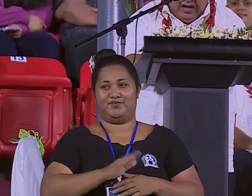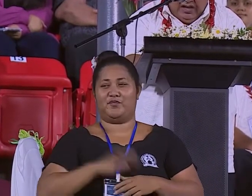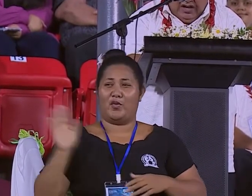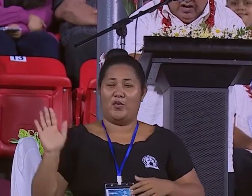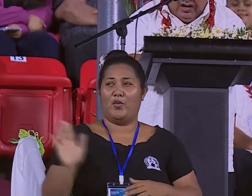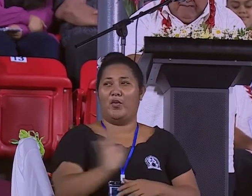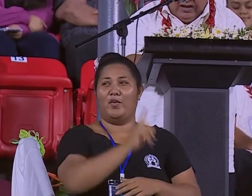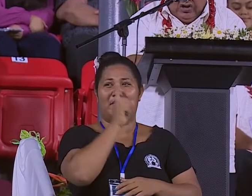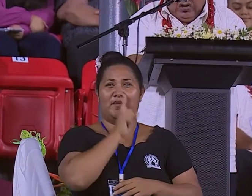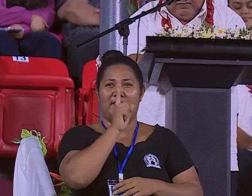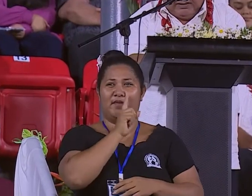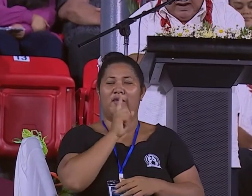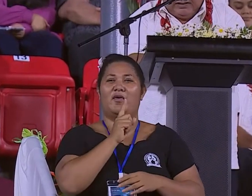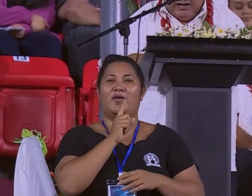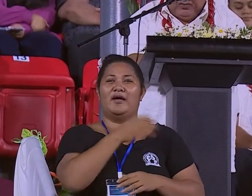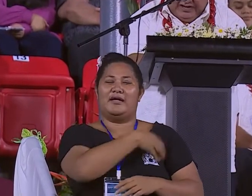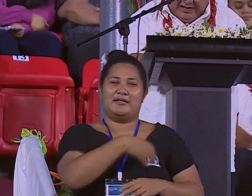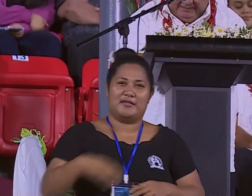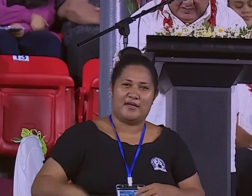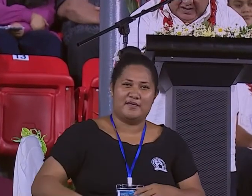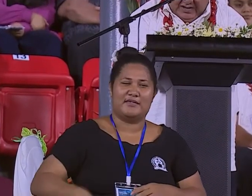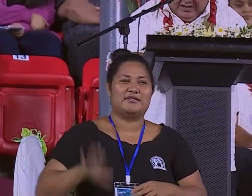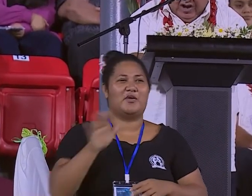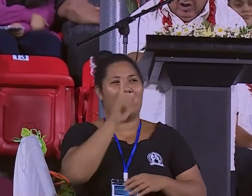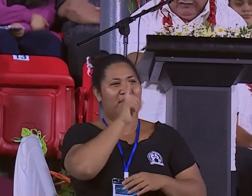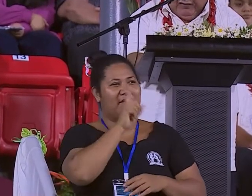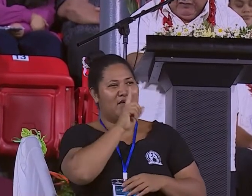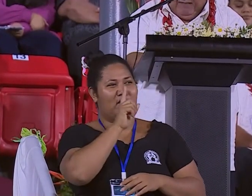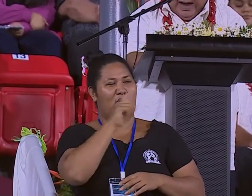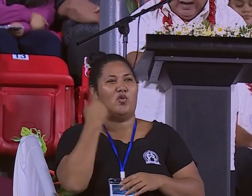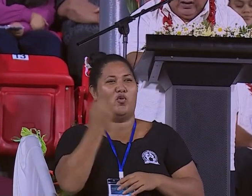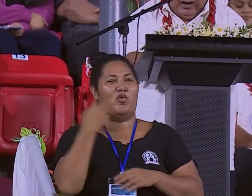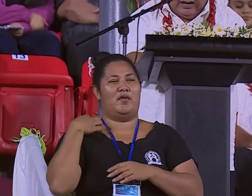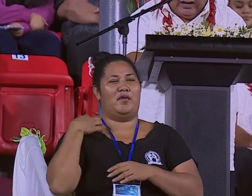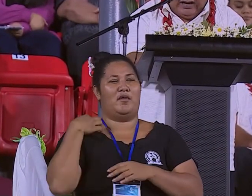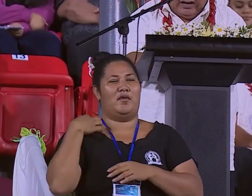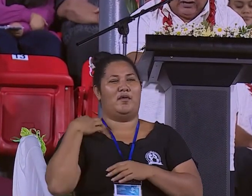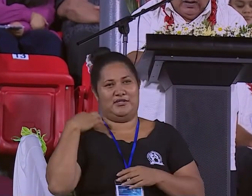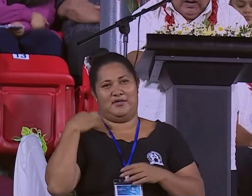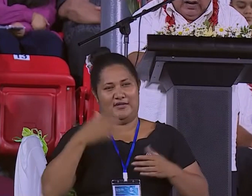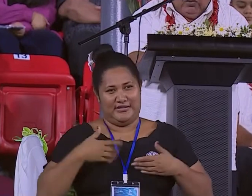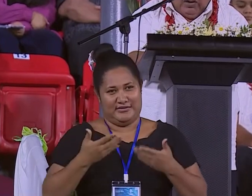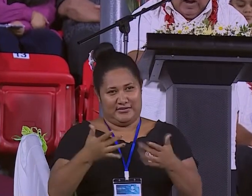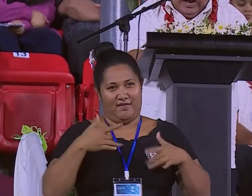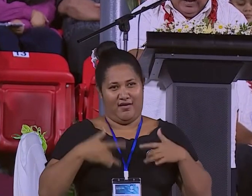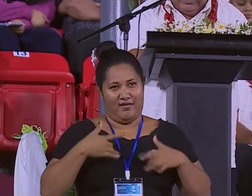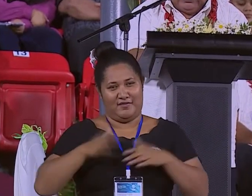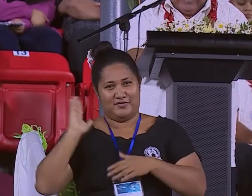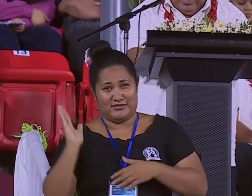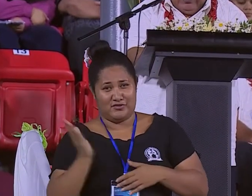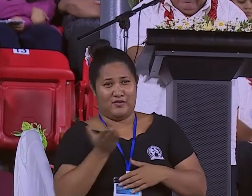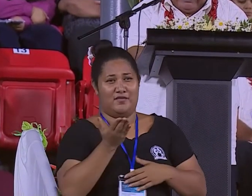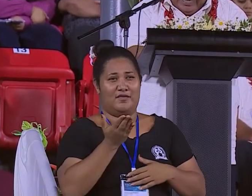uma ole malo matangata lau tele. Na ofo fua mai lo lato au ananga